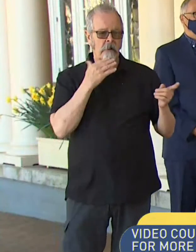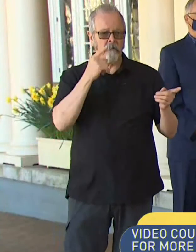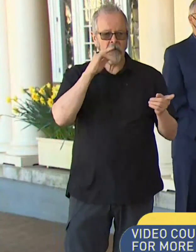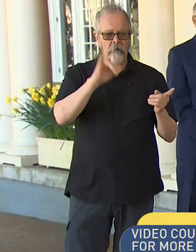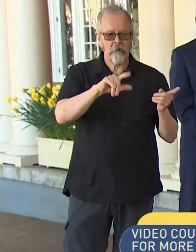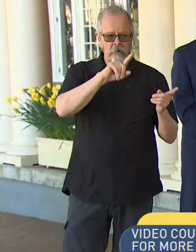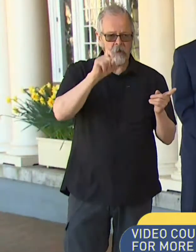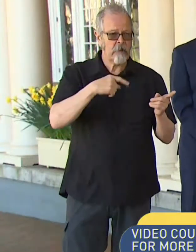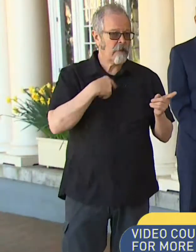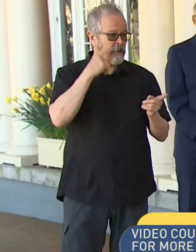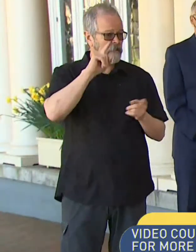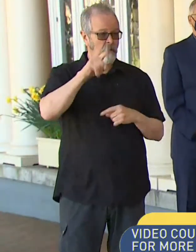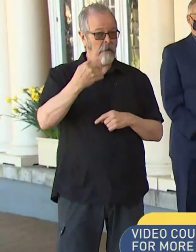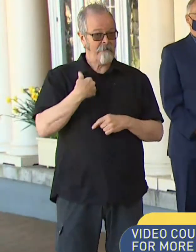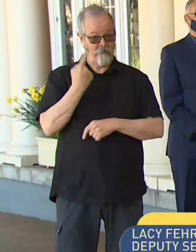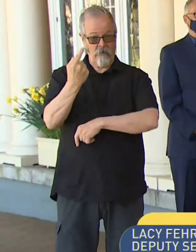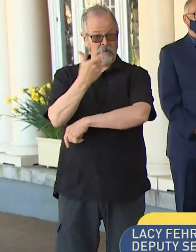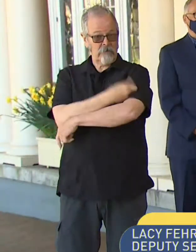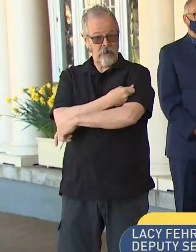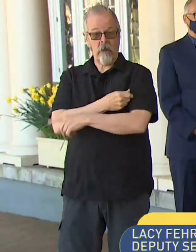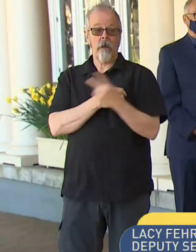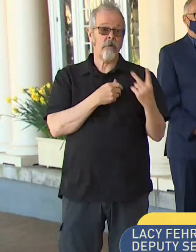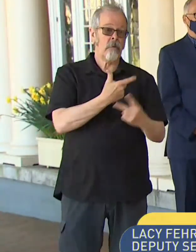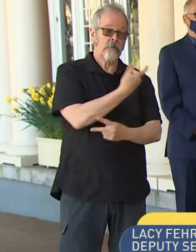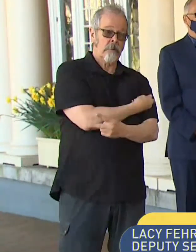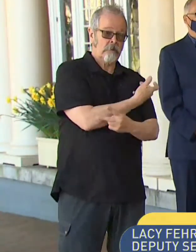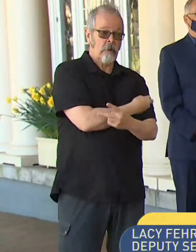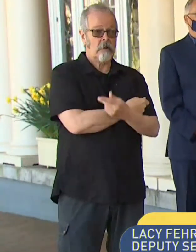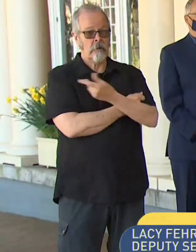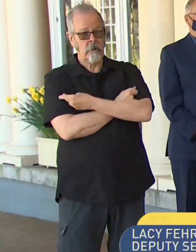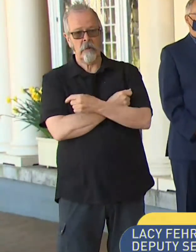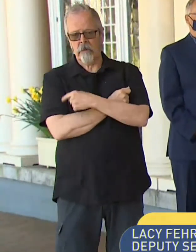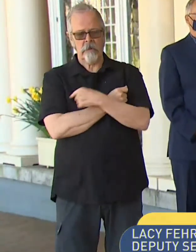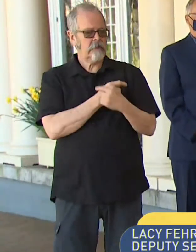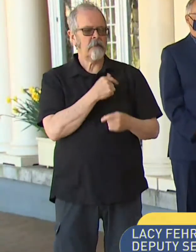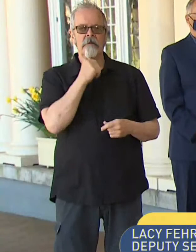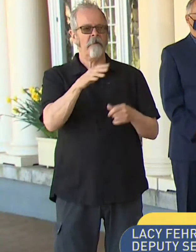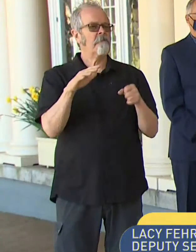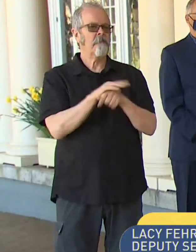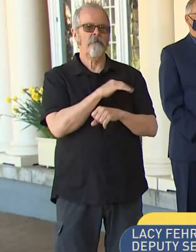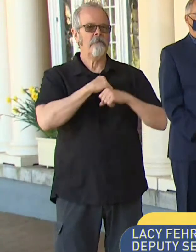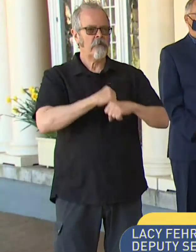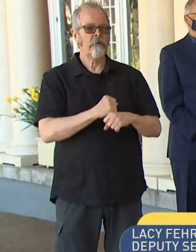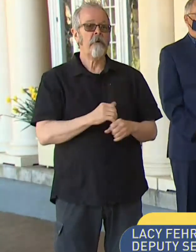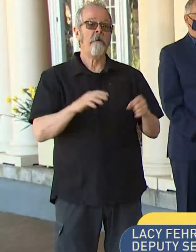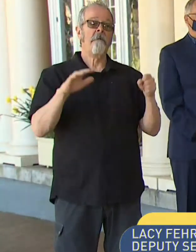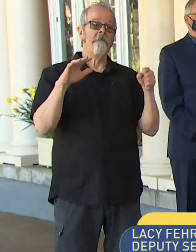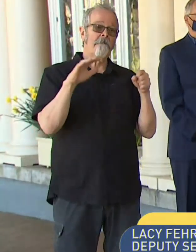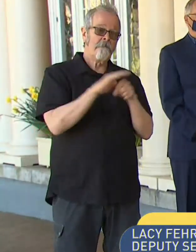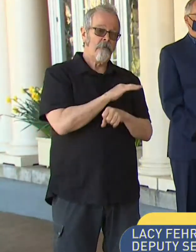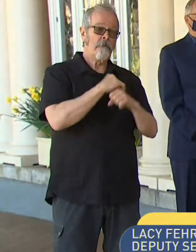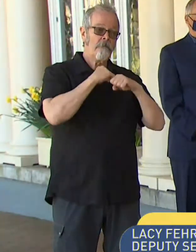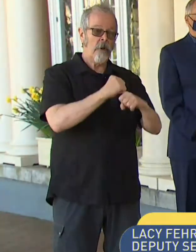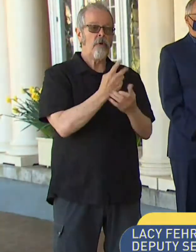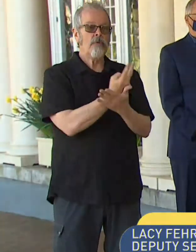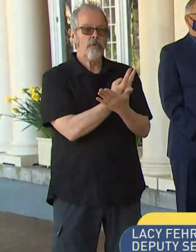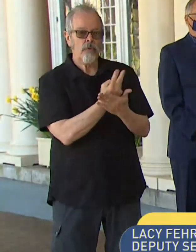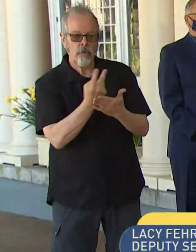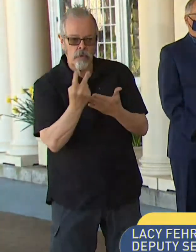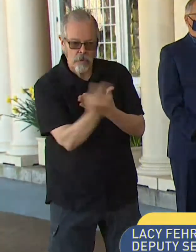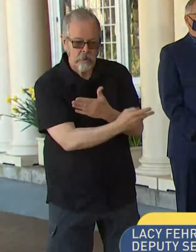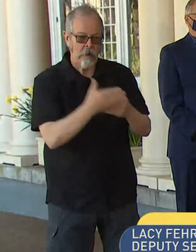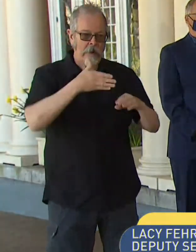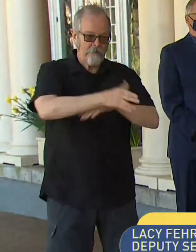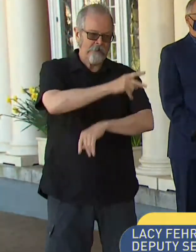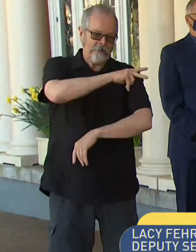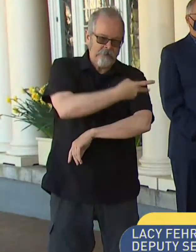had 1 dose of a 2-dose vaccine, you're not yet fully protected. Your full protection comes 2 weeks after your 2nd dose